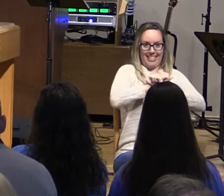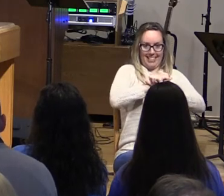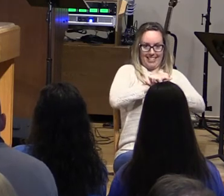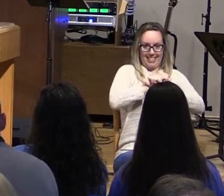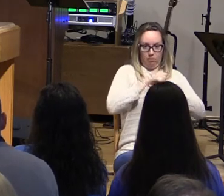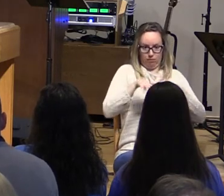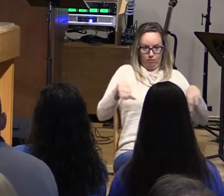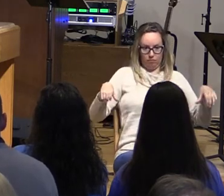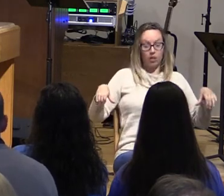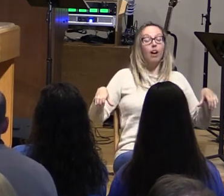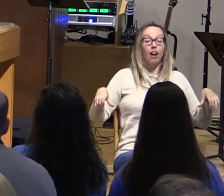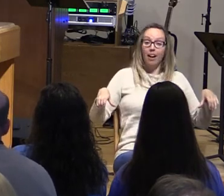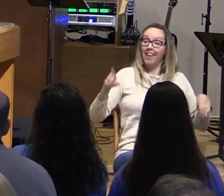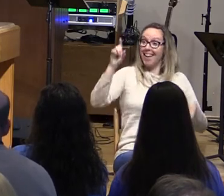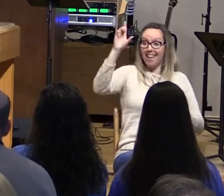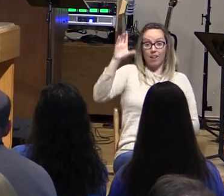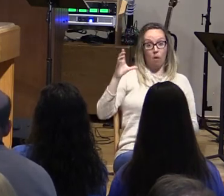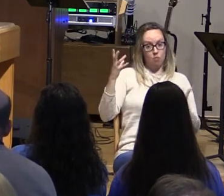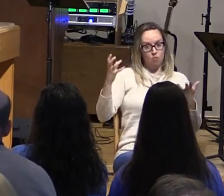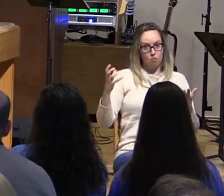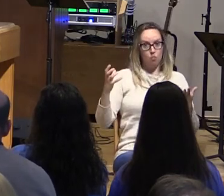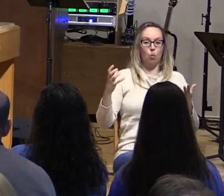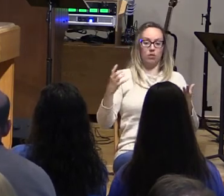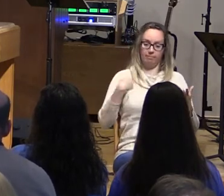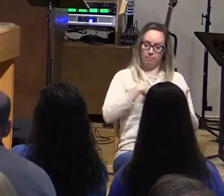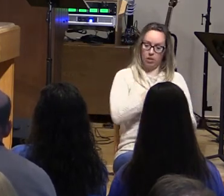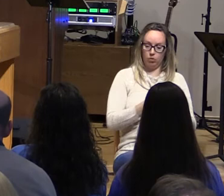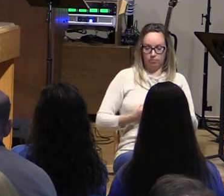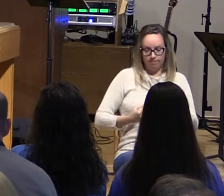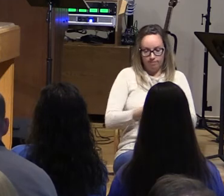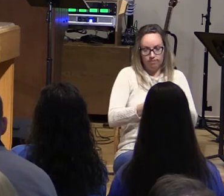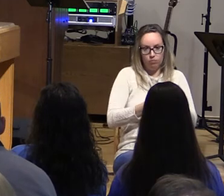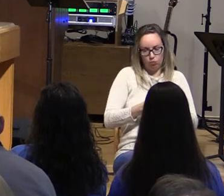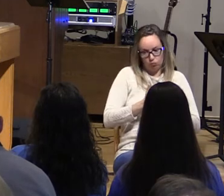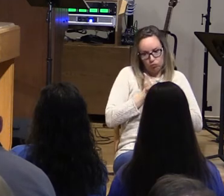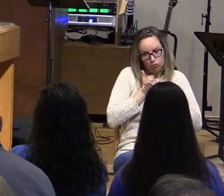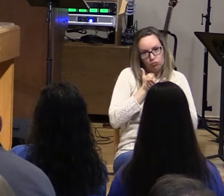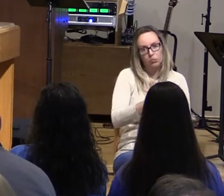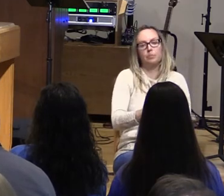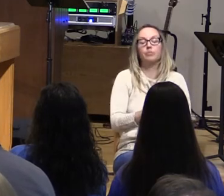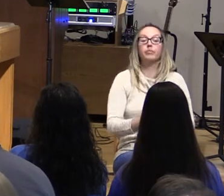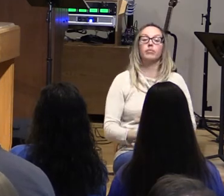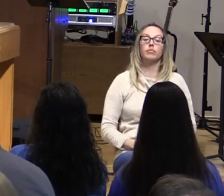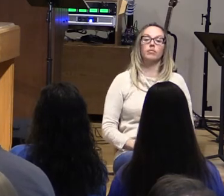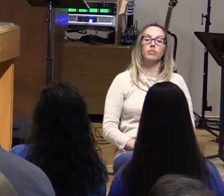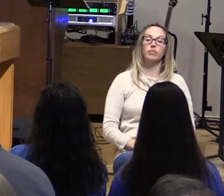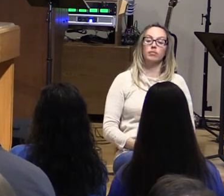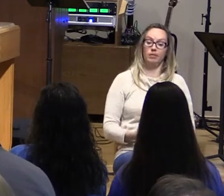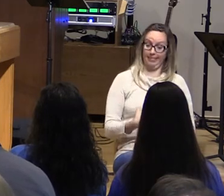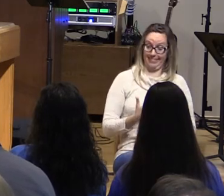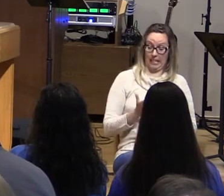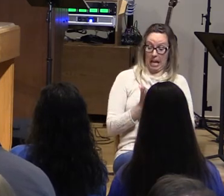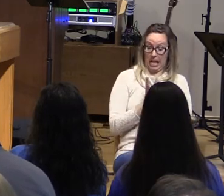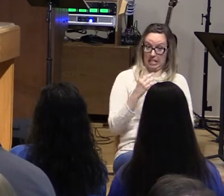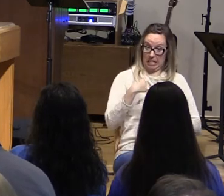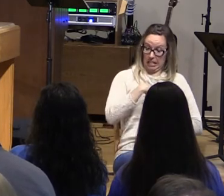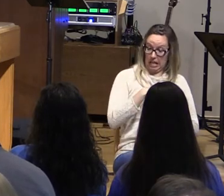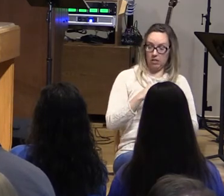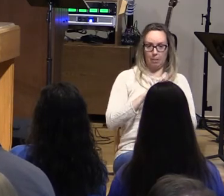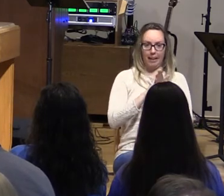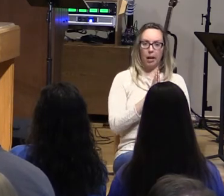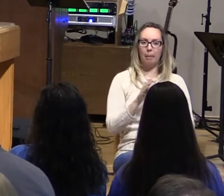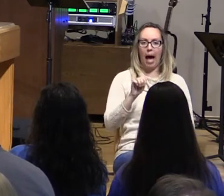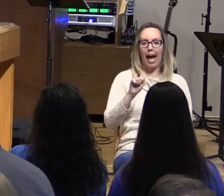God wants us to stand between the marginalized and to stand up for them. And he's not asking us necessarily to be